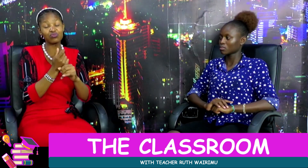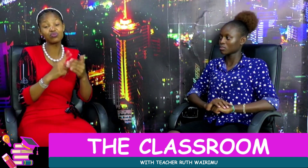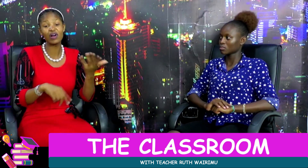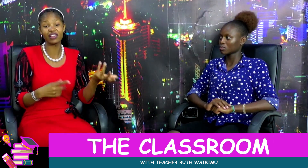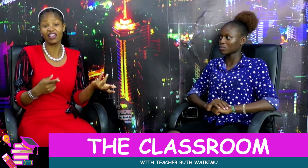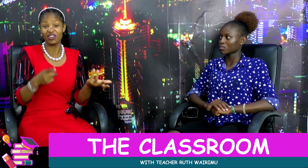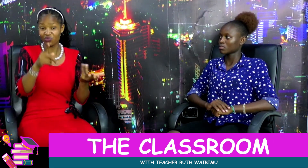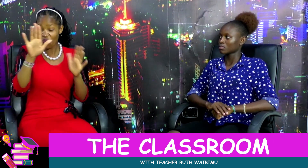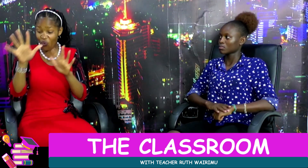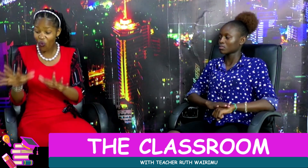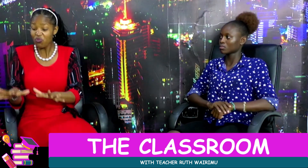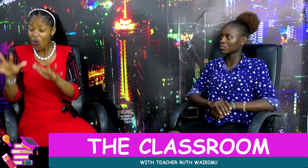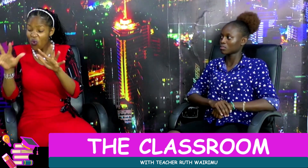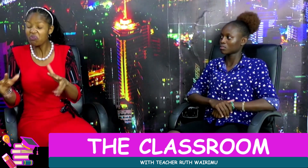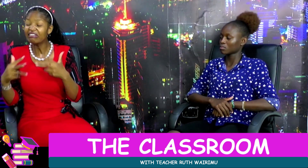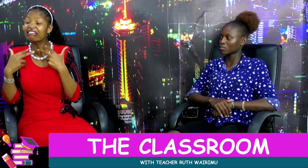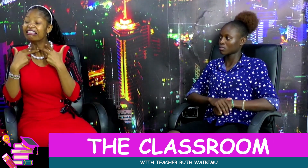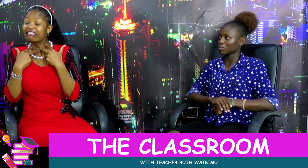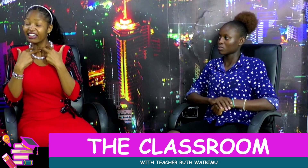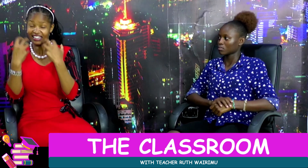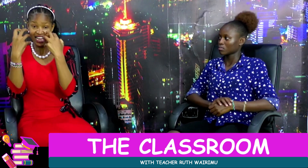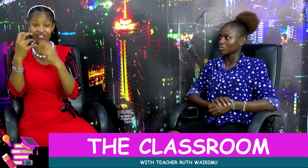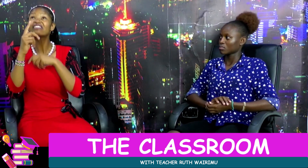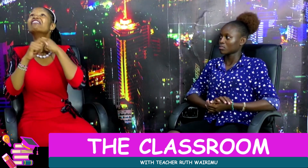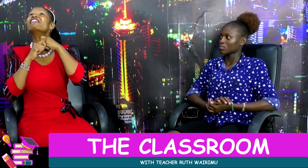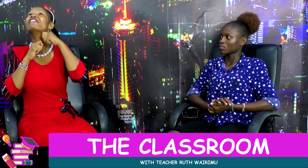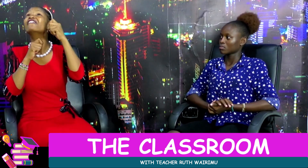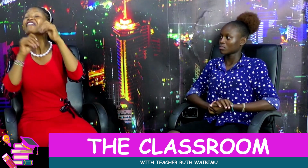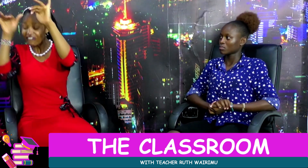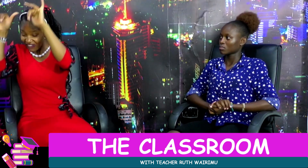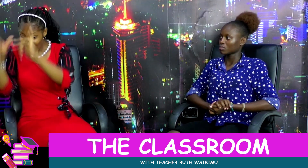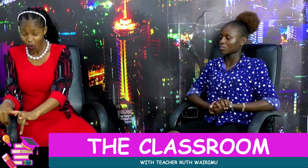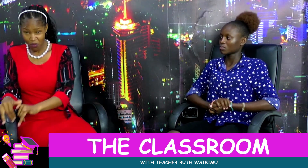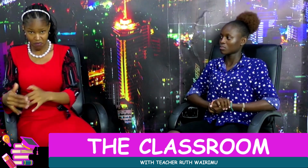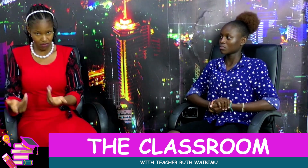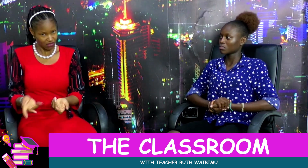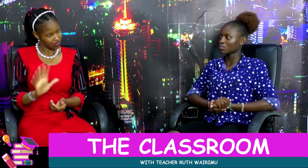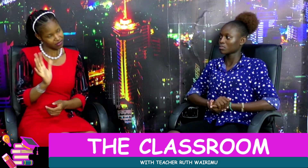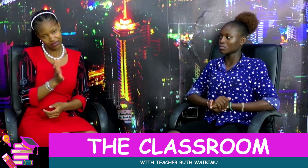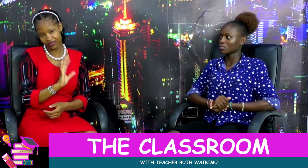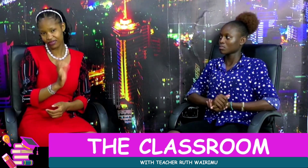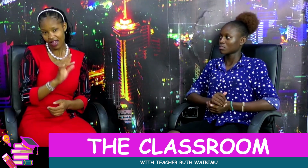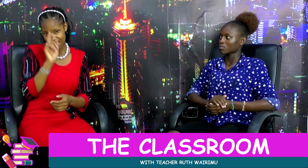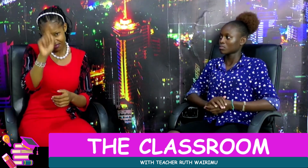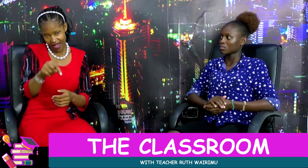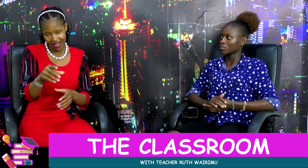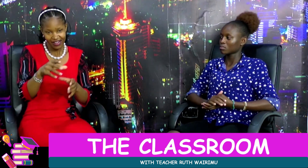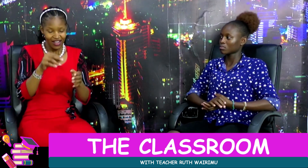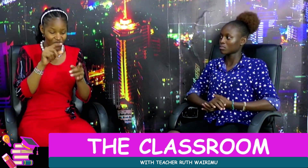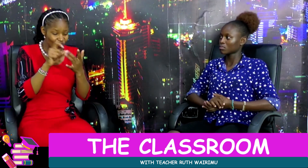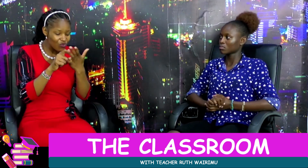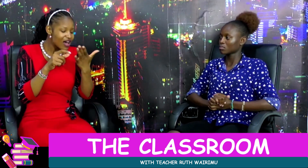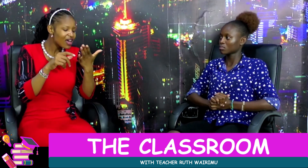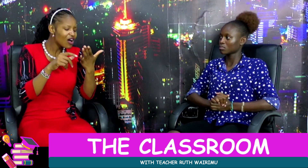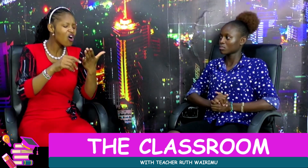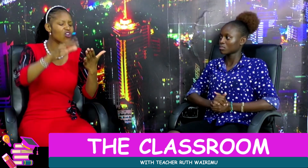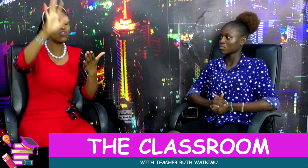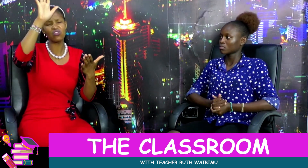opportunities, then it's better. When you're learning the language, you don't get to forget it, because sometimes it gets to be difficult when, and it makes people